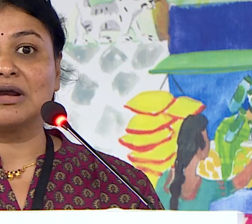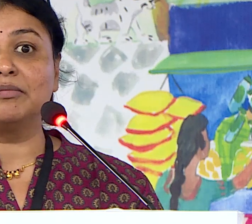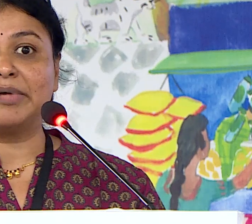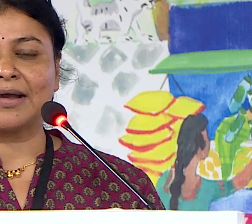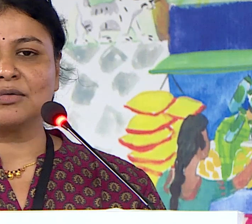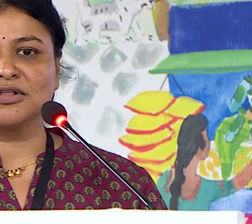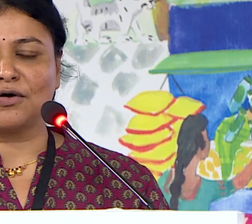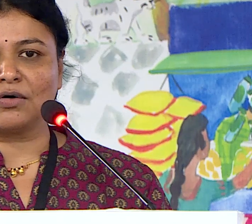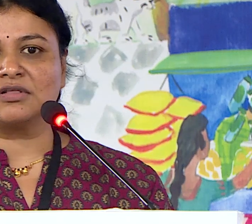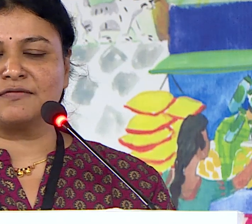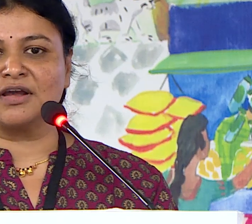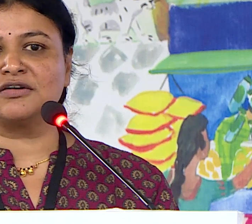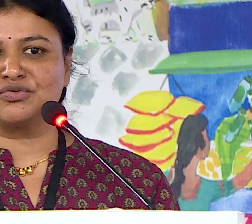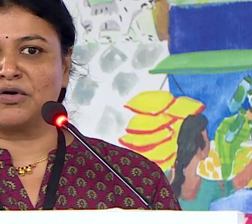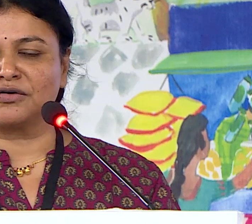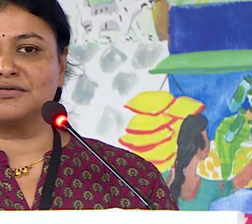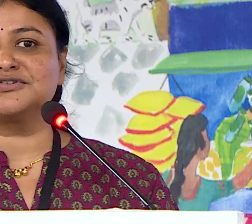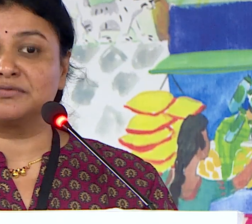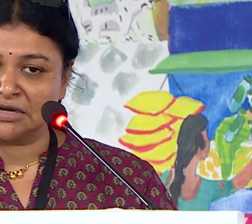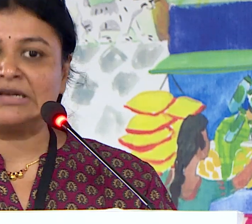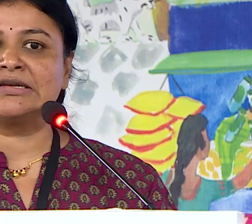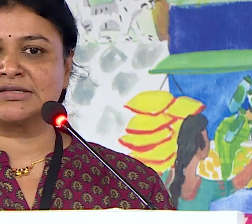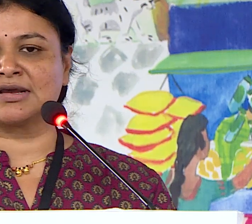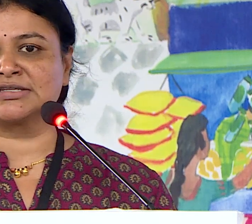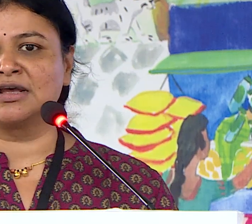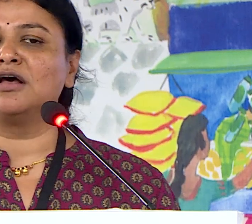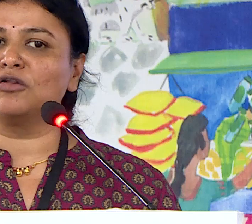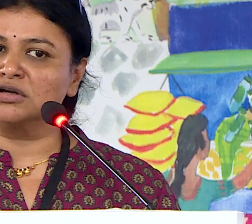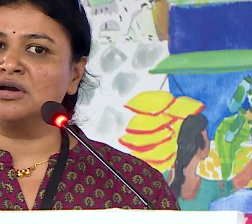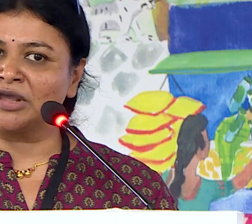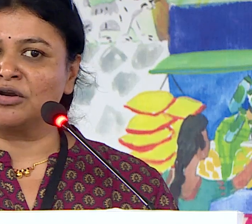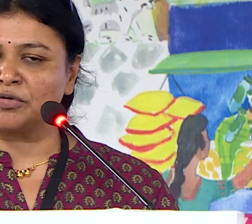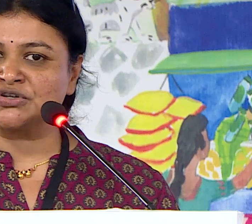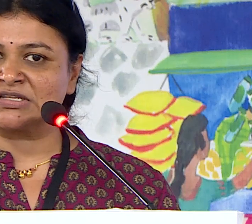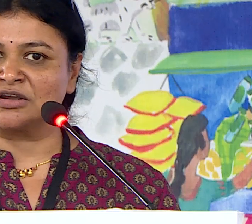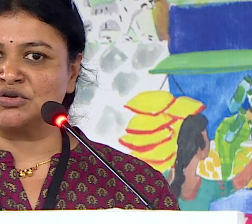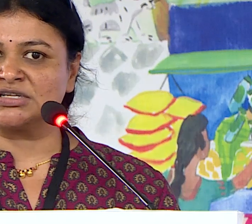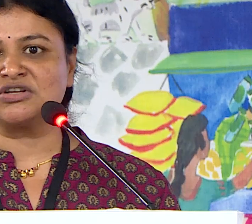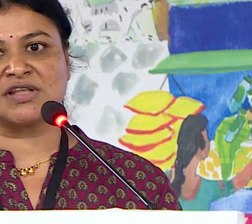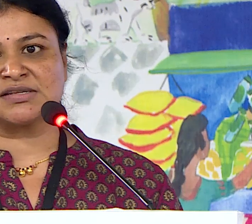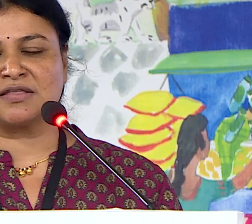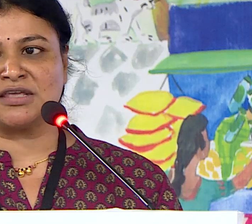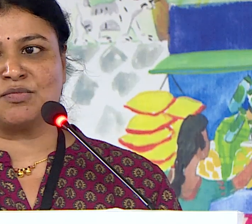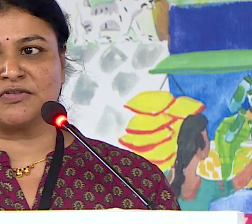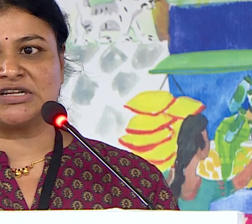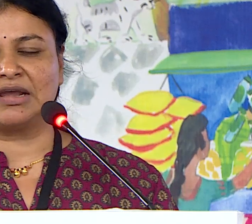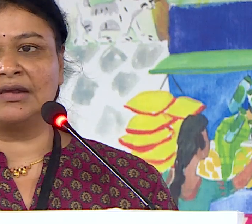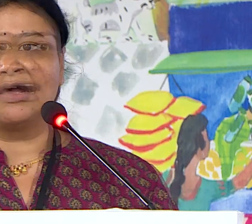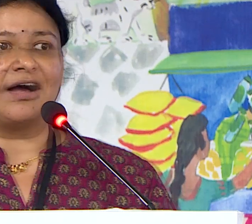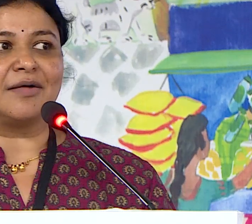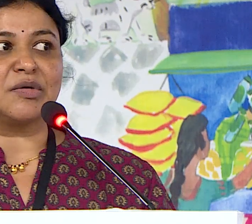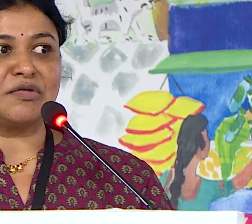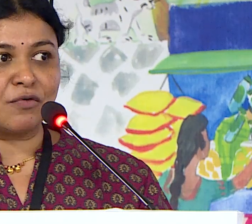we're going to come back with all the vigor tomorrow to really discuss long-term care approaches in the community, because that is the theme of the